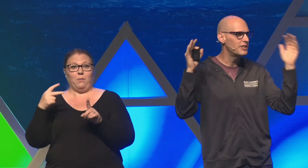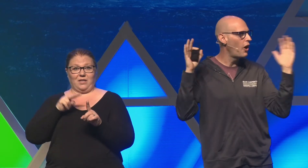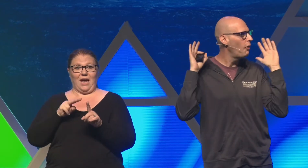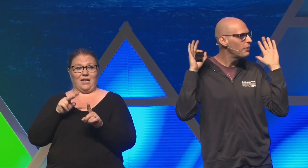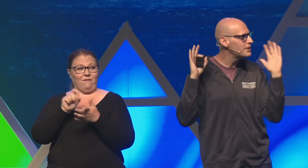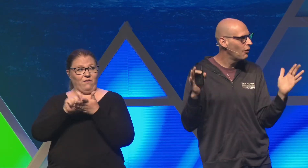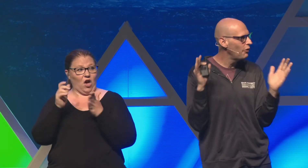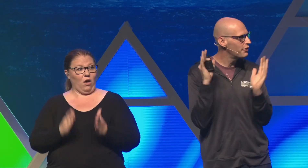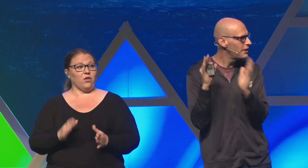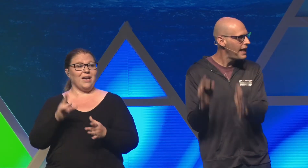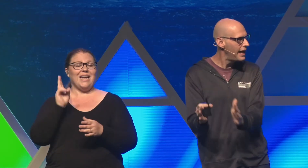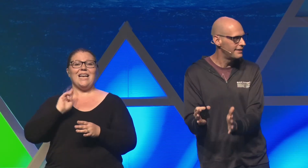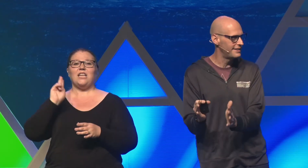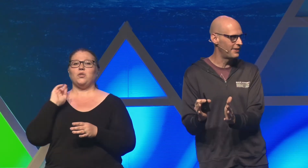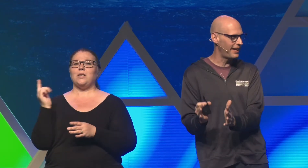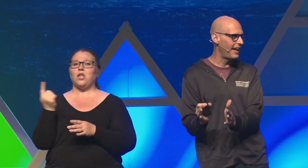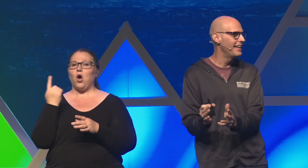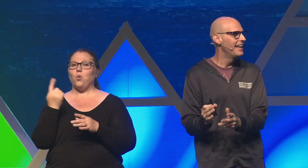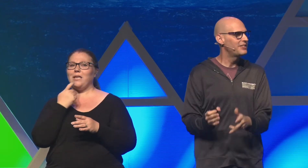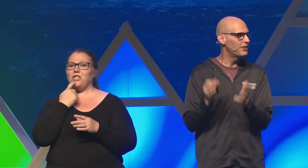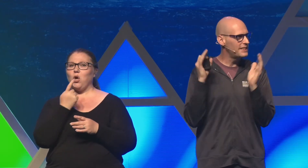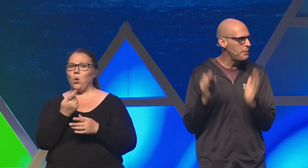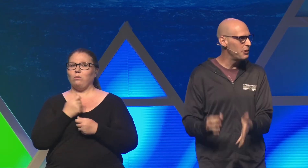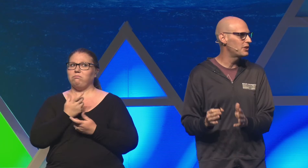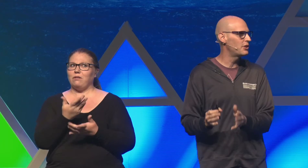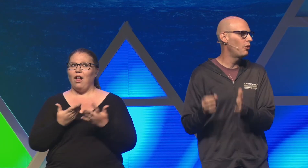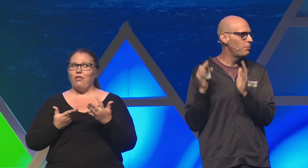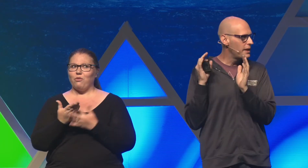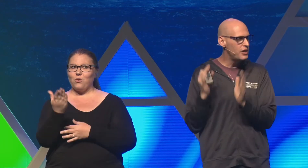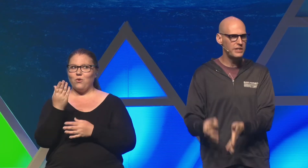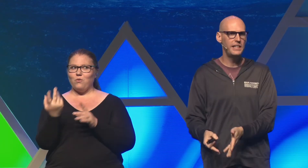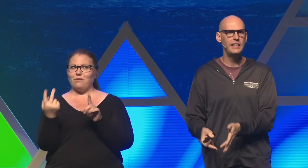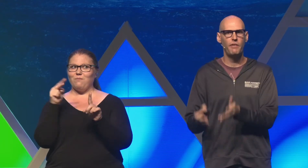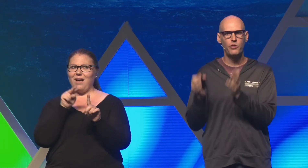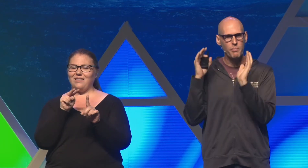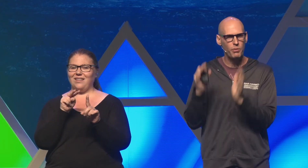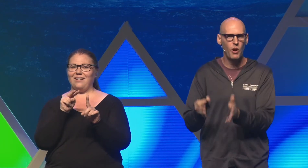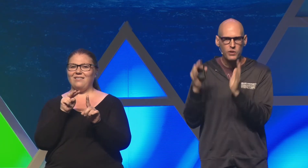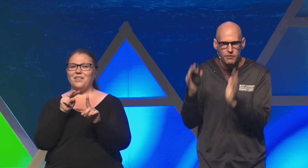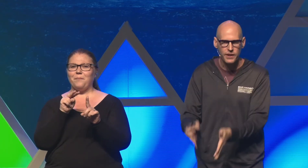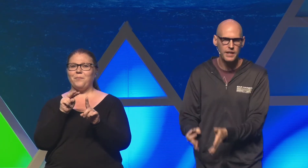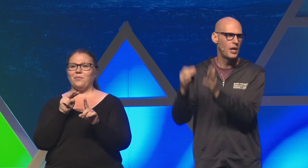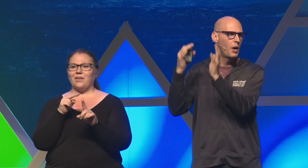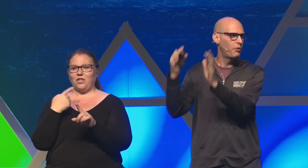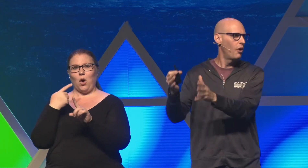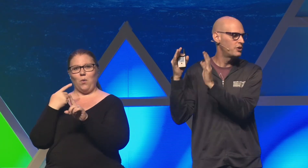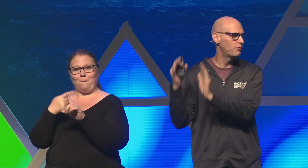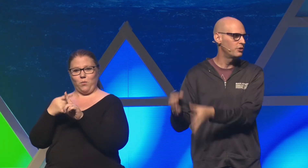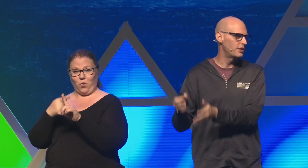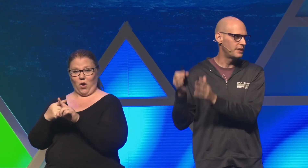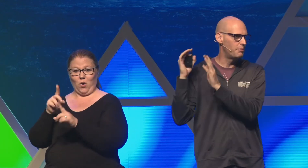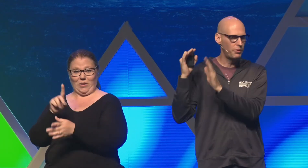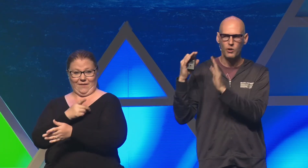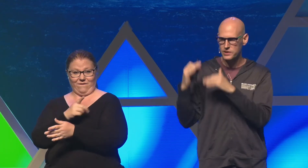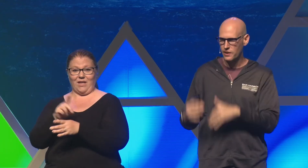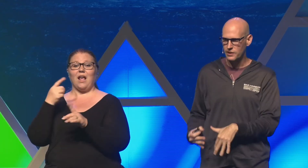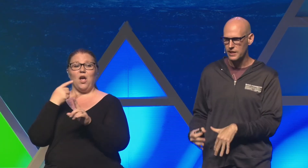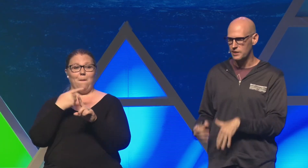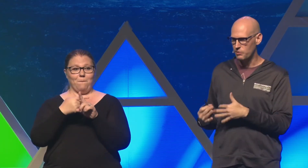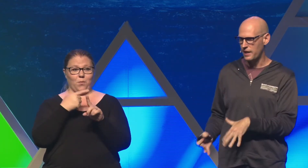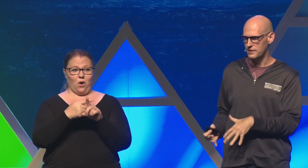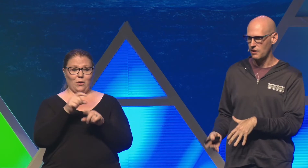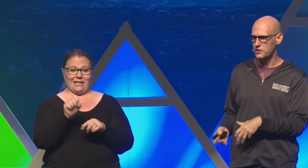History is always told through a lens, okay? So Samuel is told, interestingly enough, through a pro-Davidic, pro-Jerusalem,